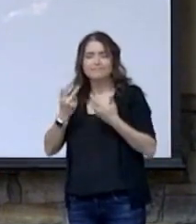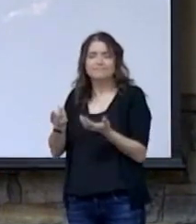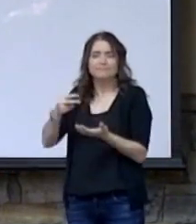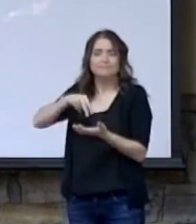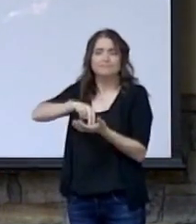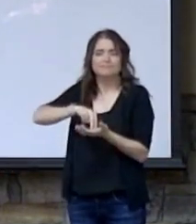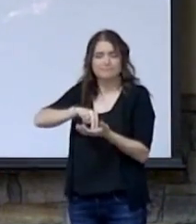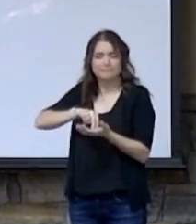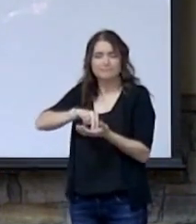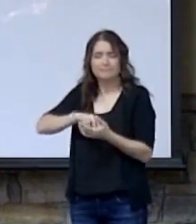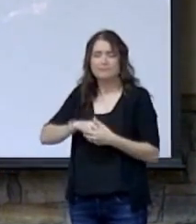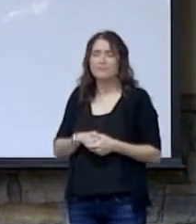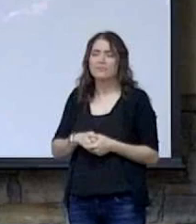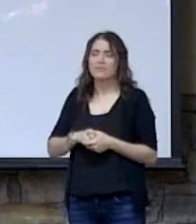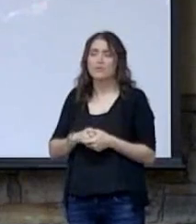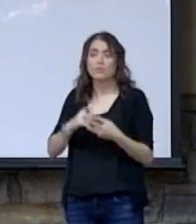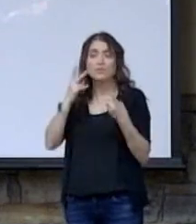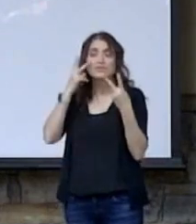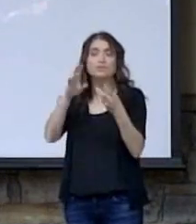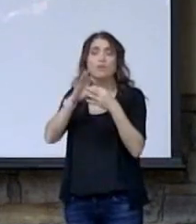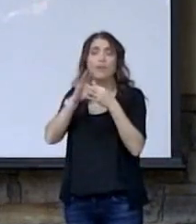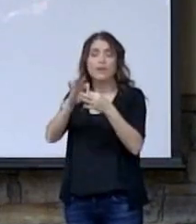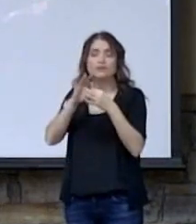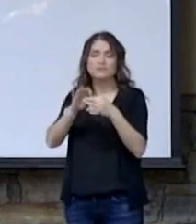how relationships can be restored,